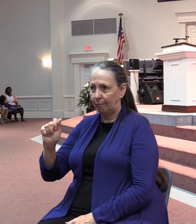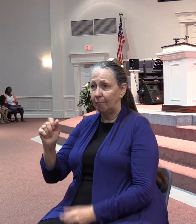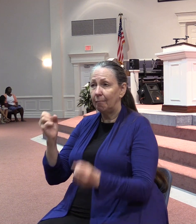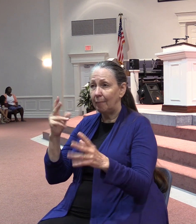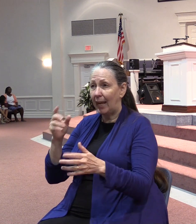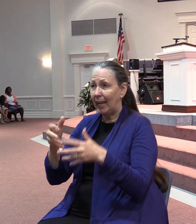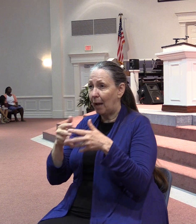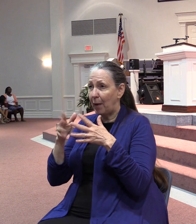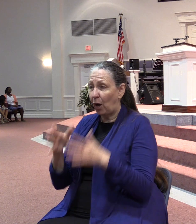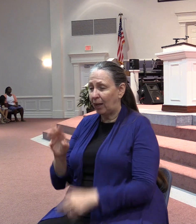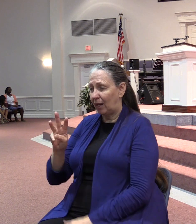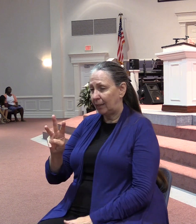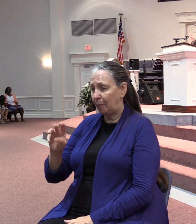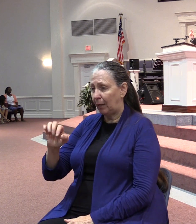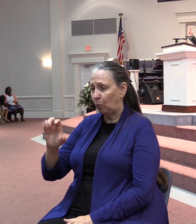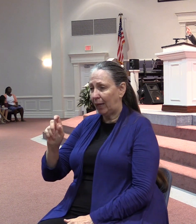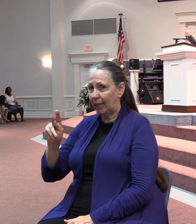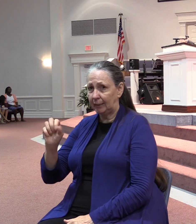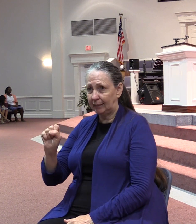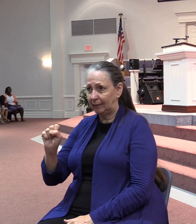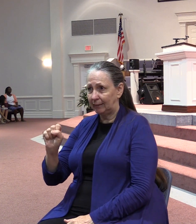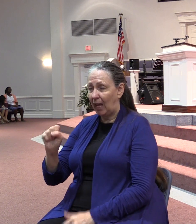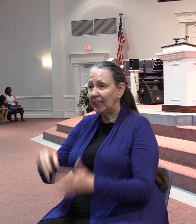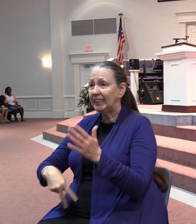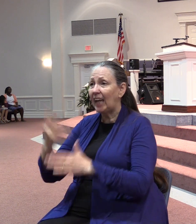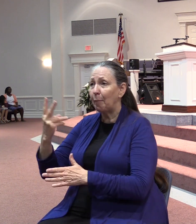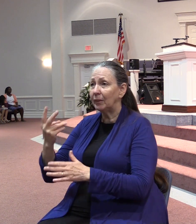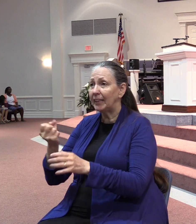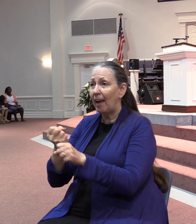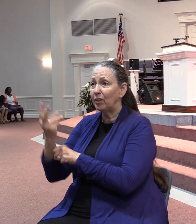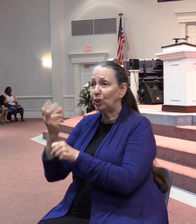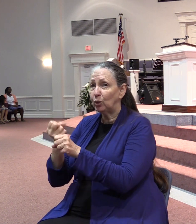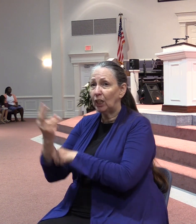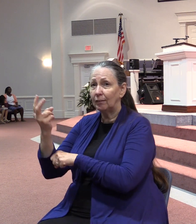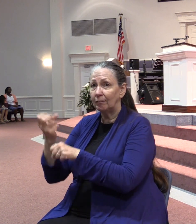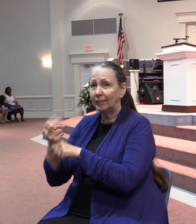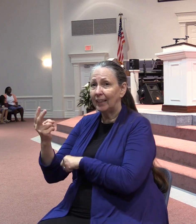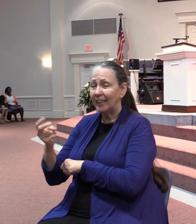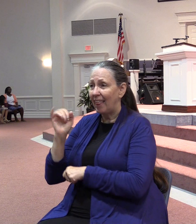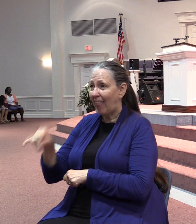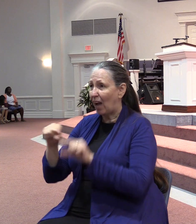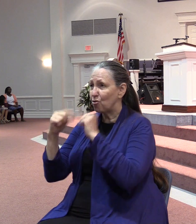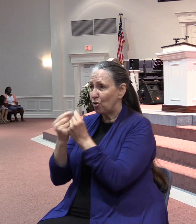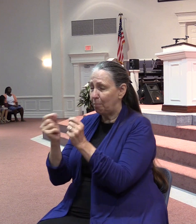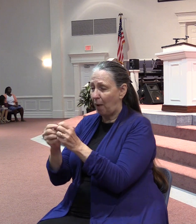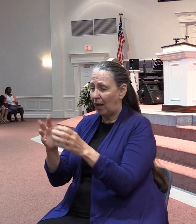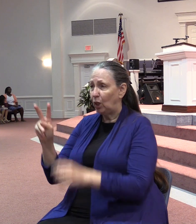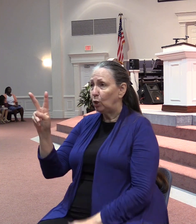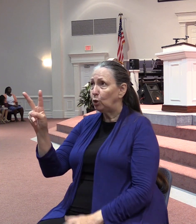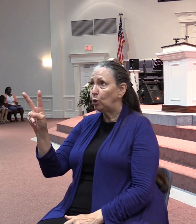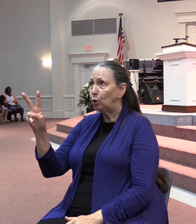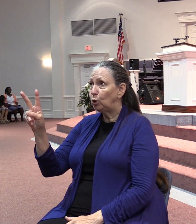Americans that are Wiccans doubles every 2.5 years. At this point, there are more than 200,000